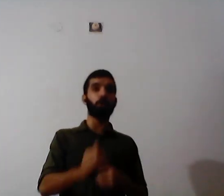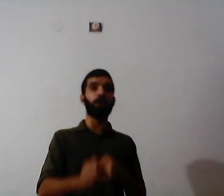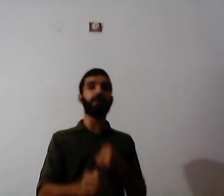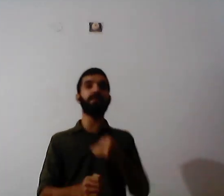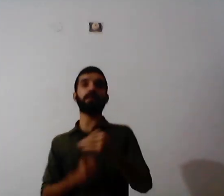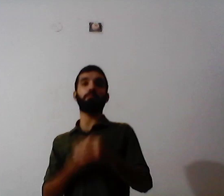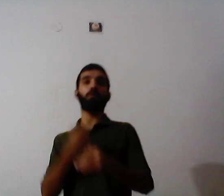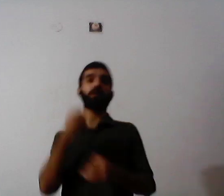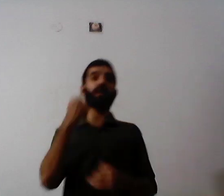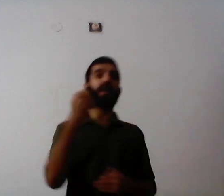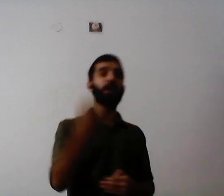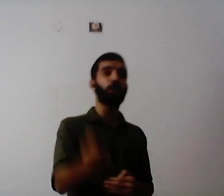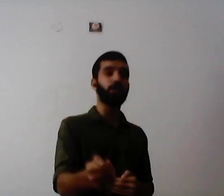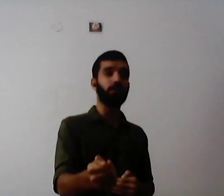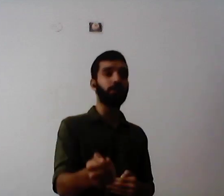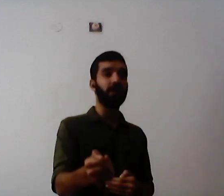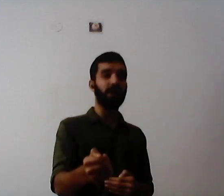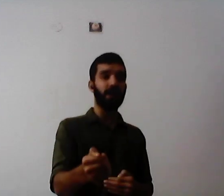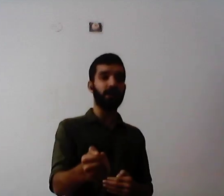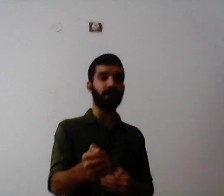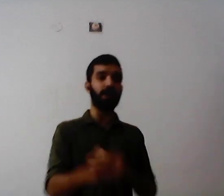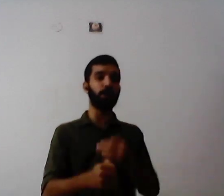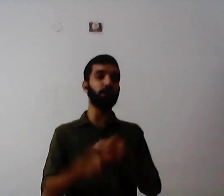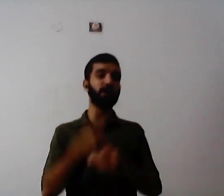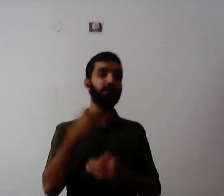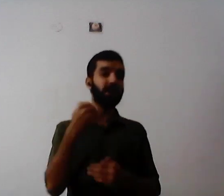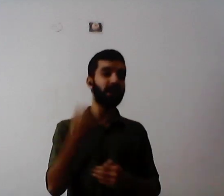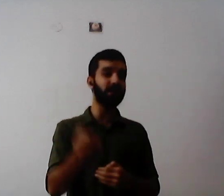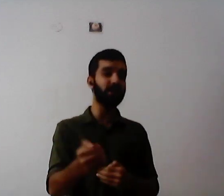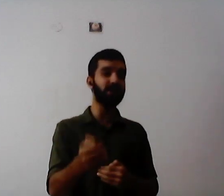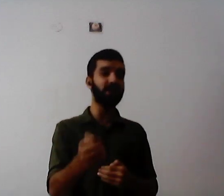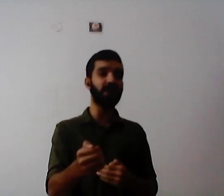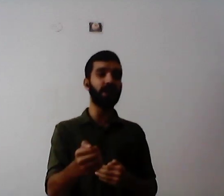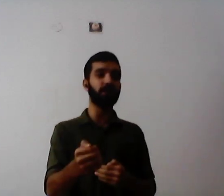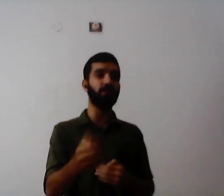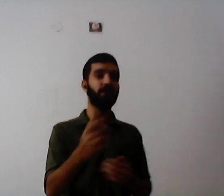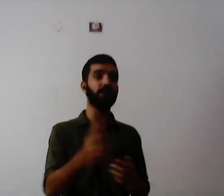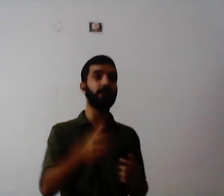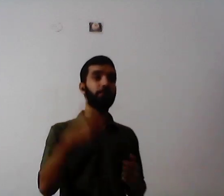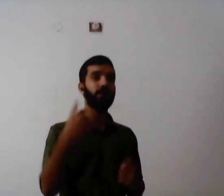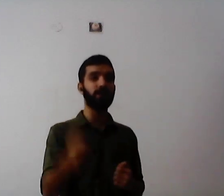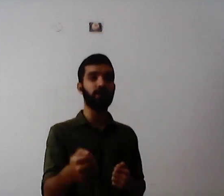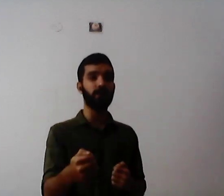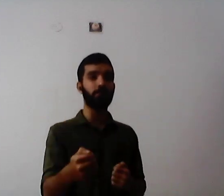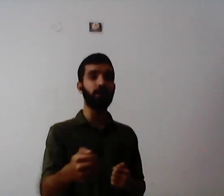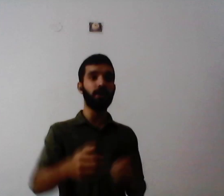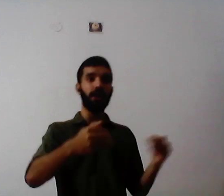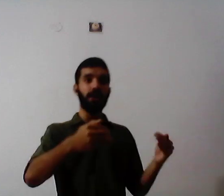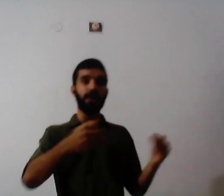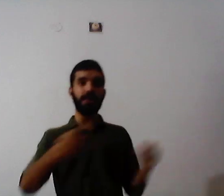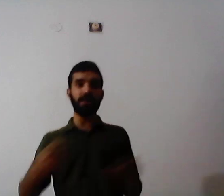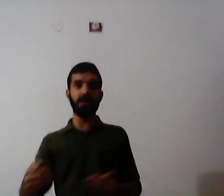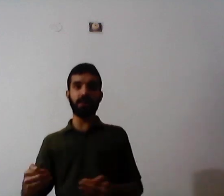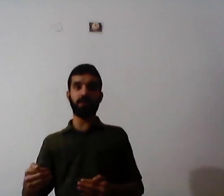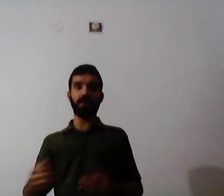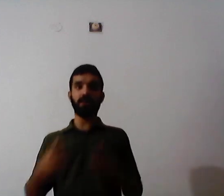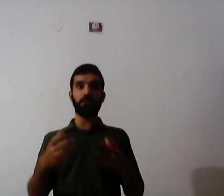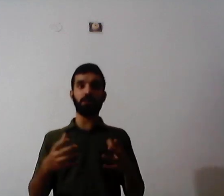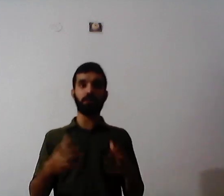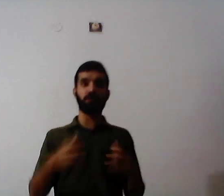will support the endothermic reaction. Endothermic reaction is the reaction where the temperature can be decreased, right? Temperature of the